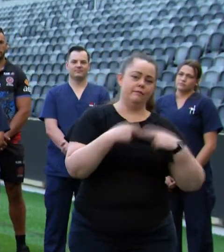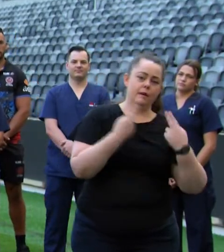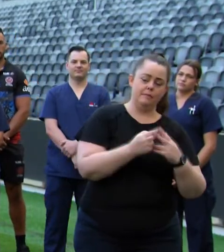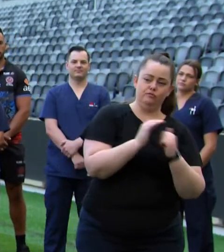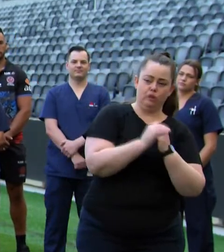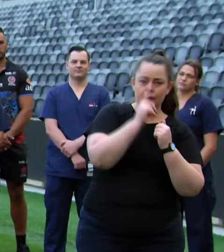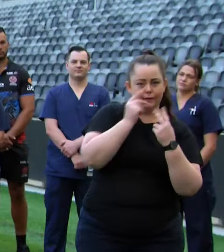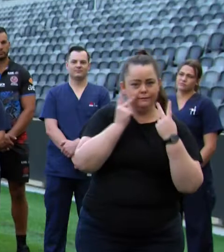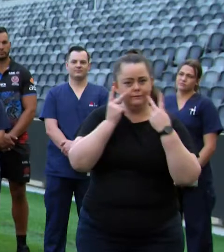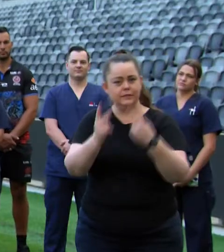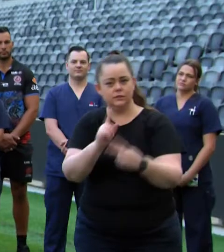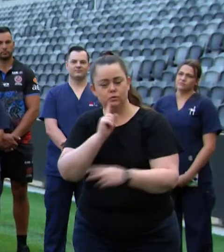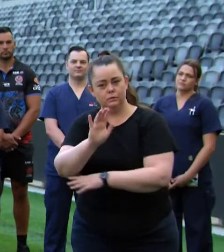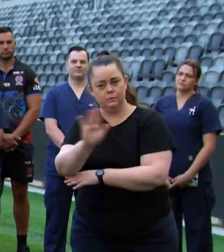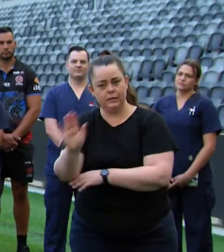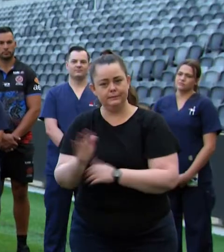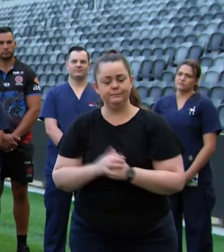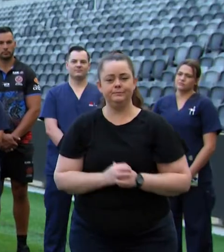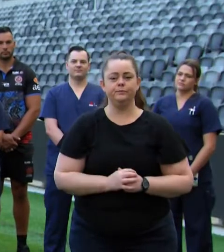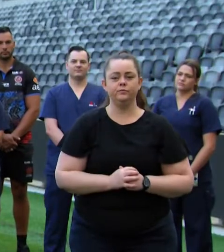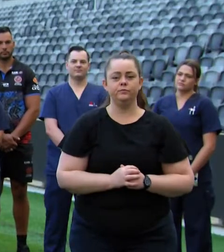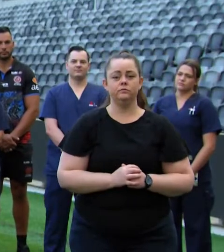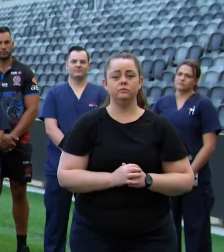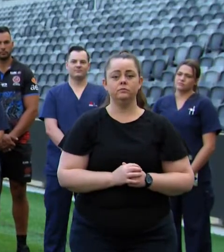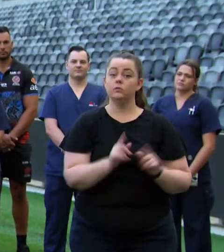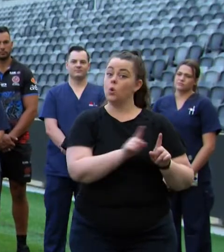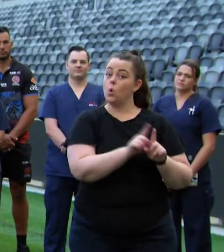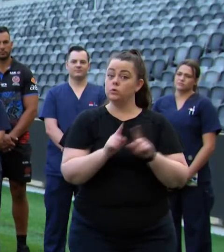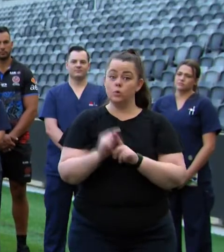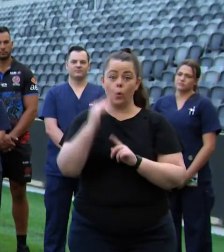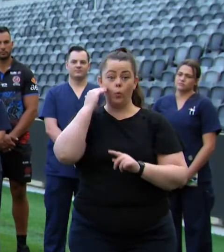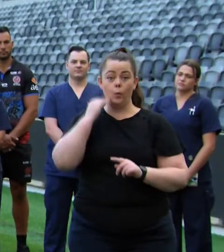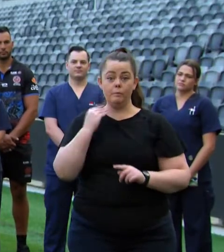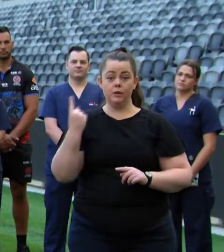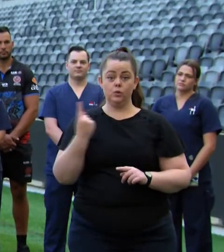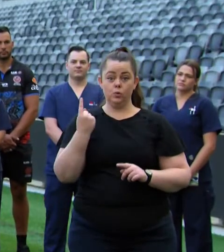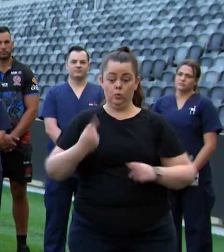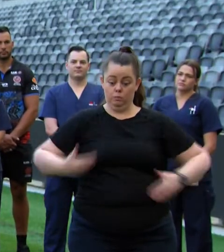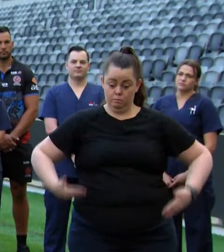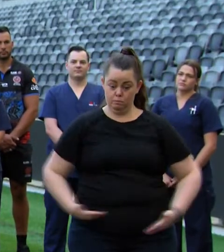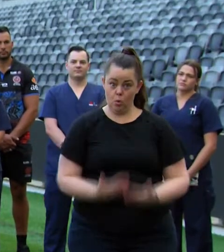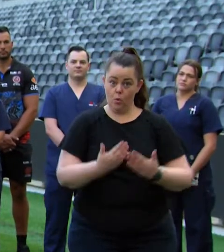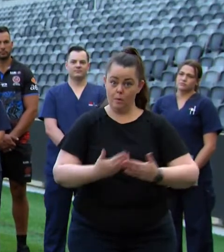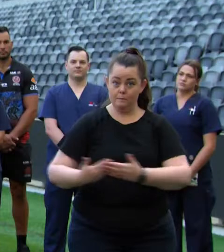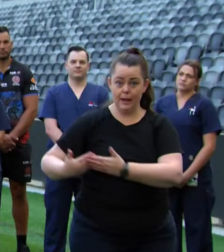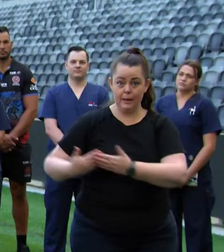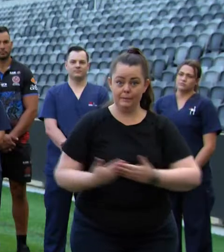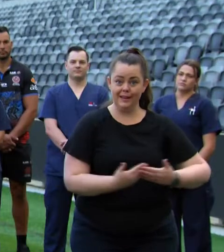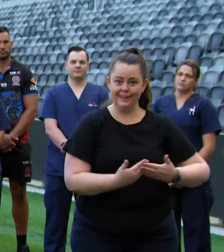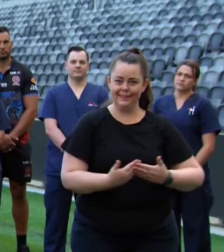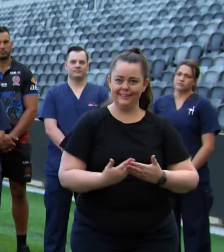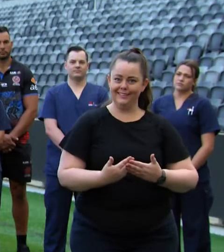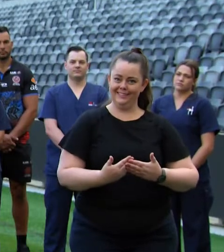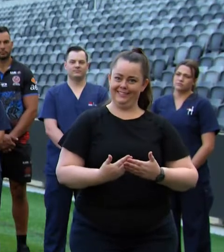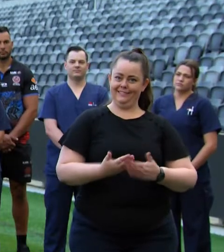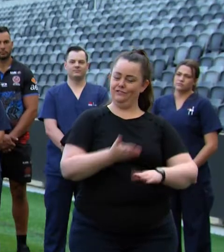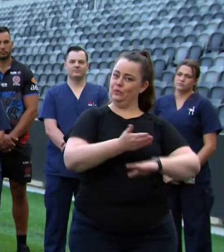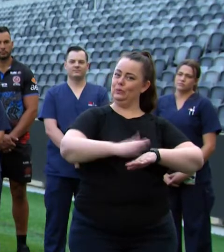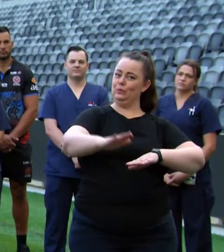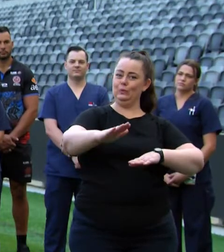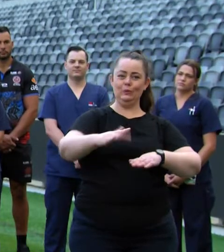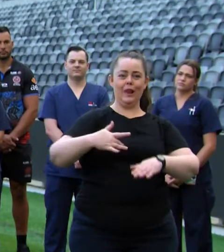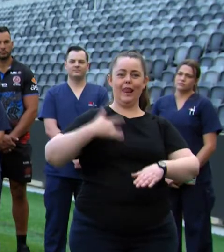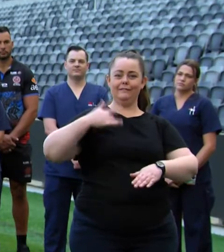them. And of course, women giving birth, women going through that amazing process of new life